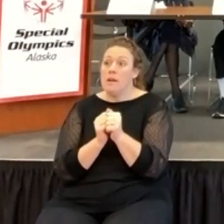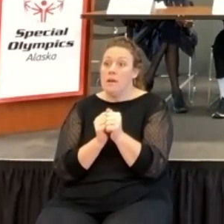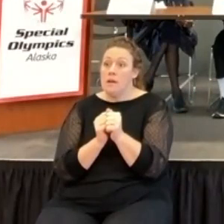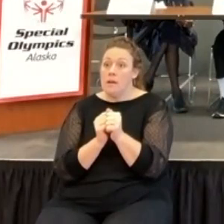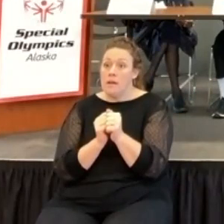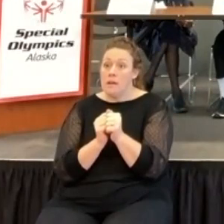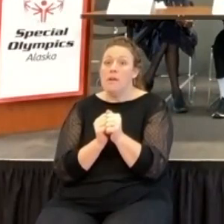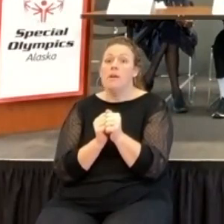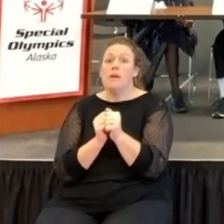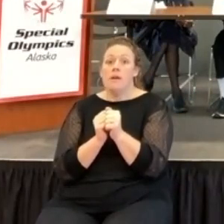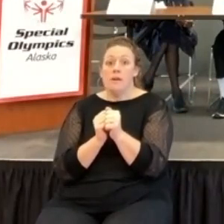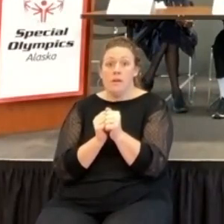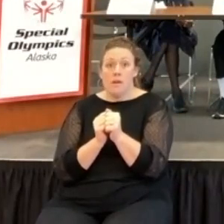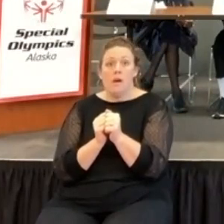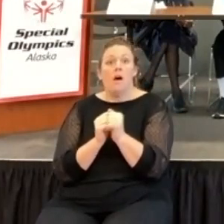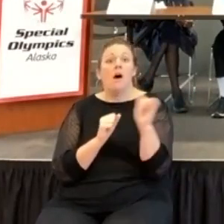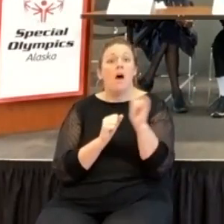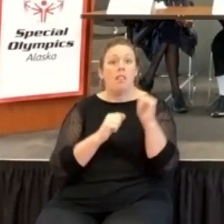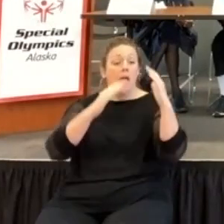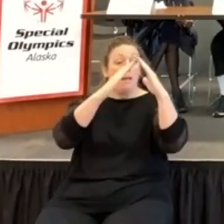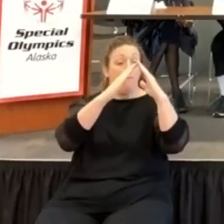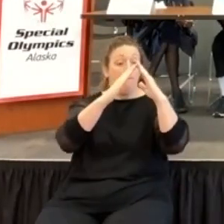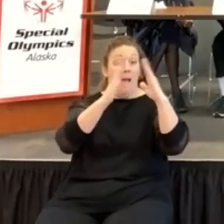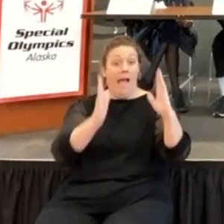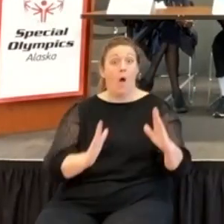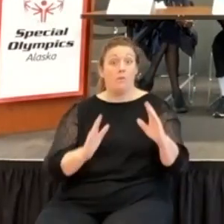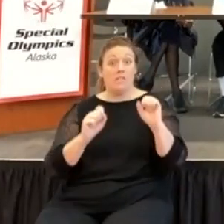to buy houses on their own.